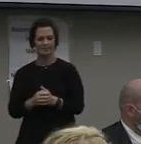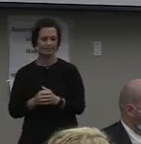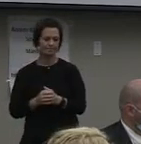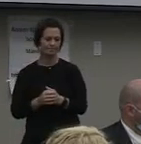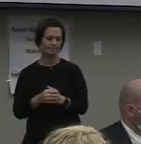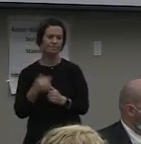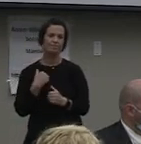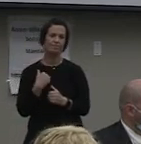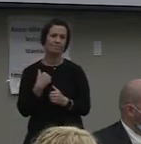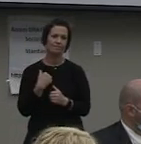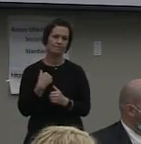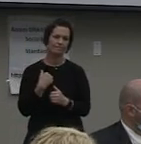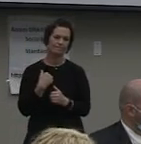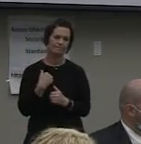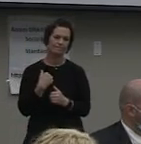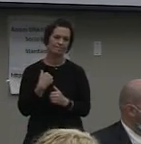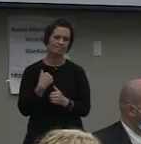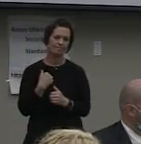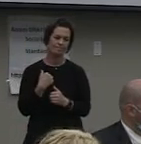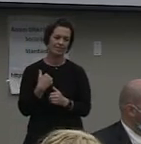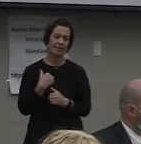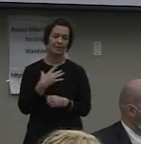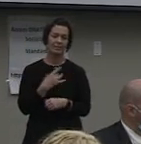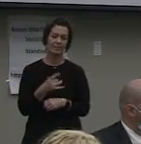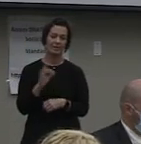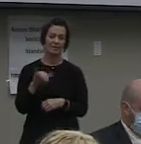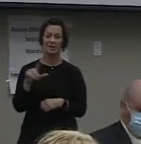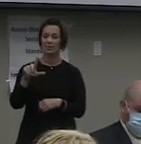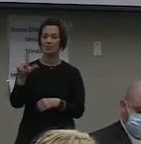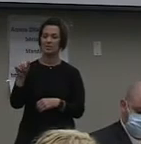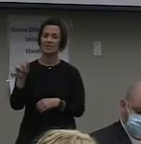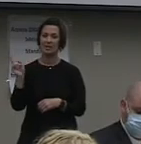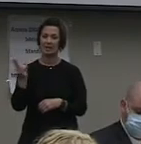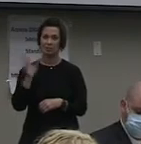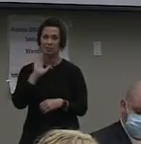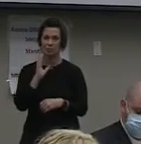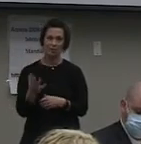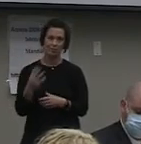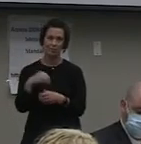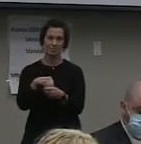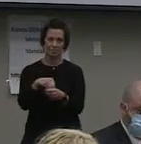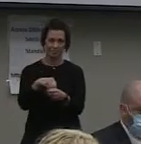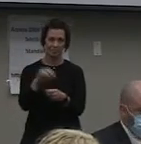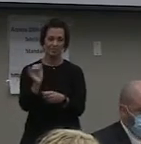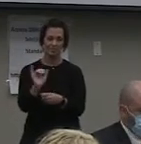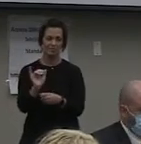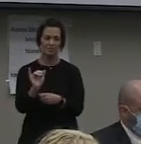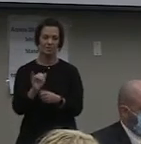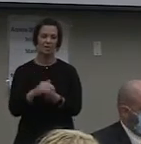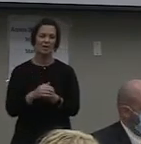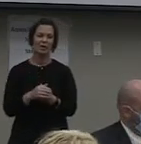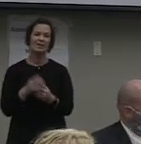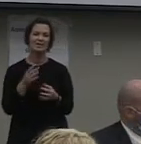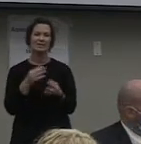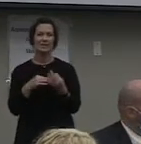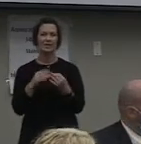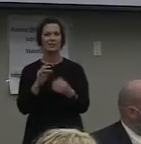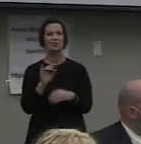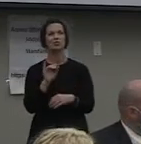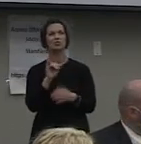I also like that Louisiana history will be integrated into more than just the third and eighth grade